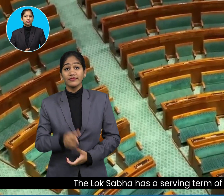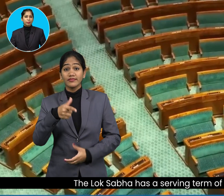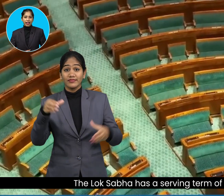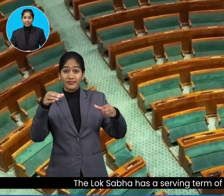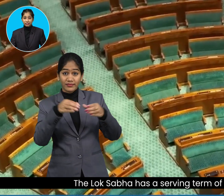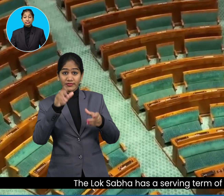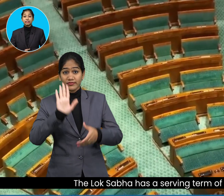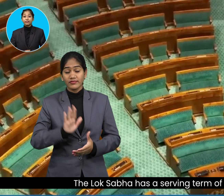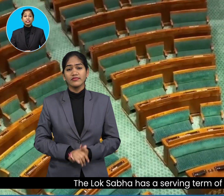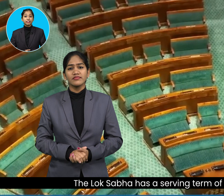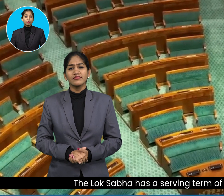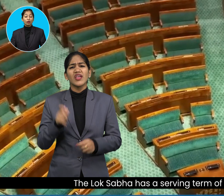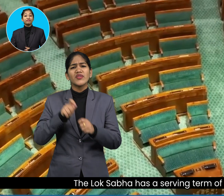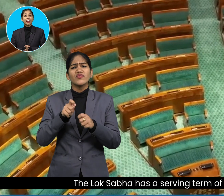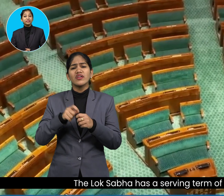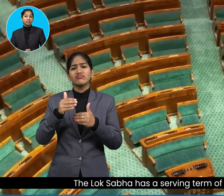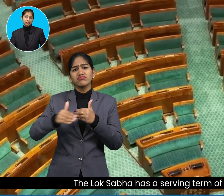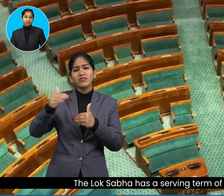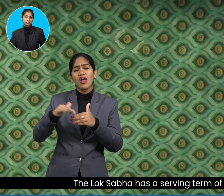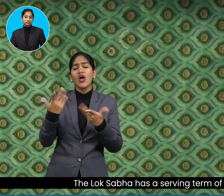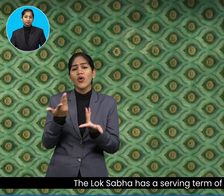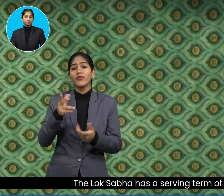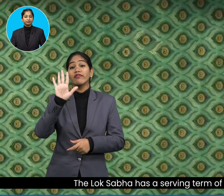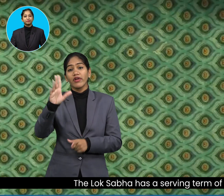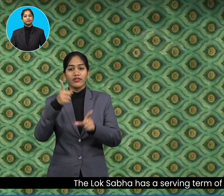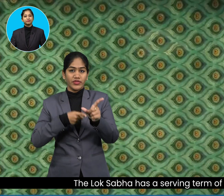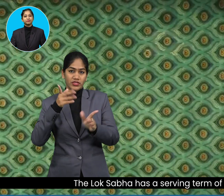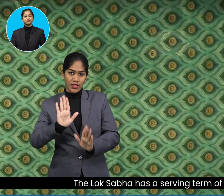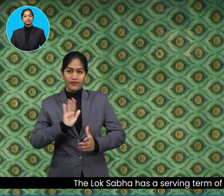The Lok Sabha has a serving term of 5 years.